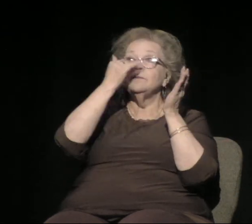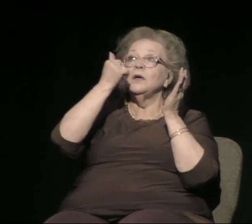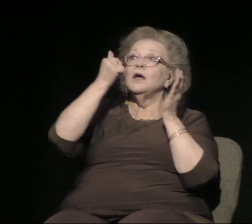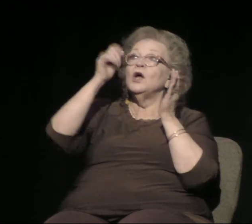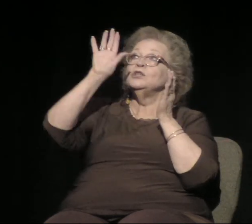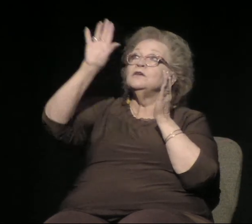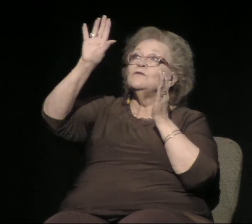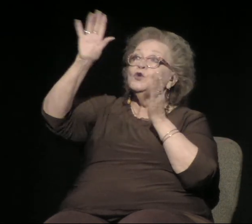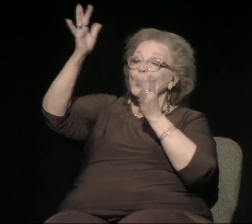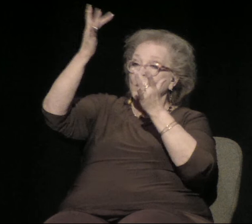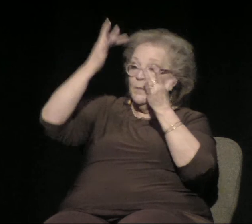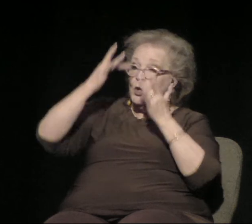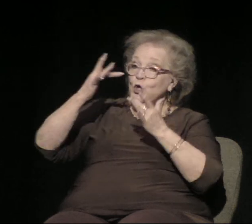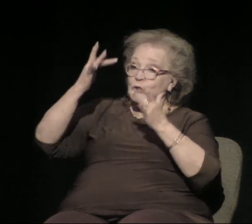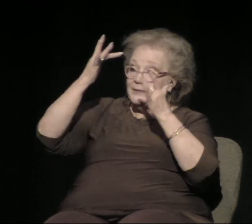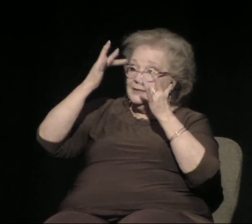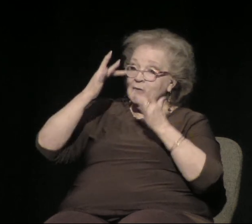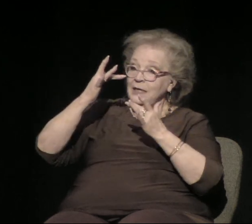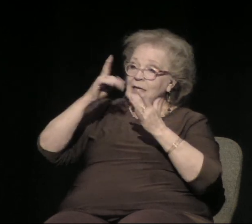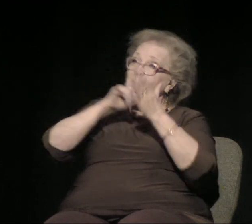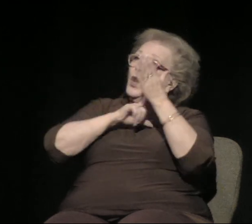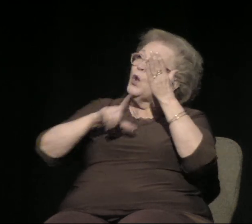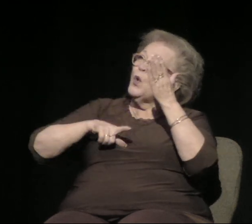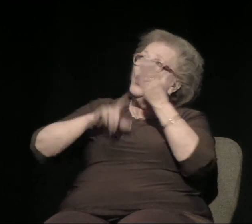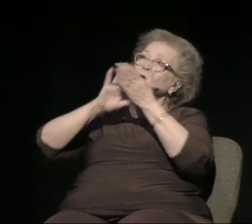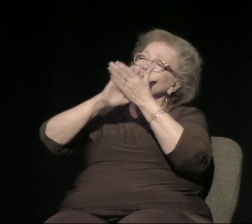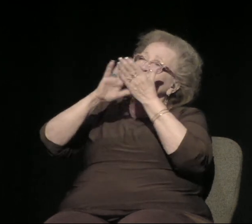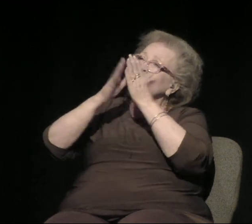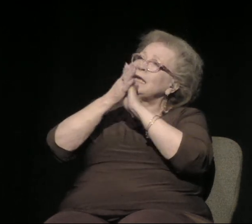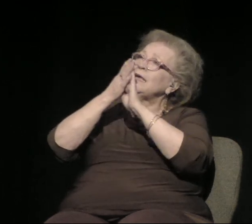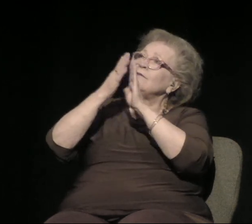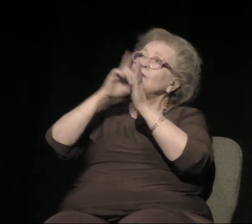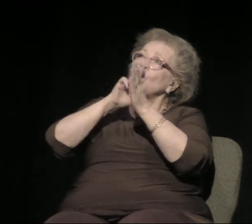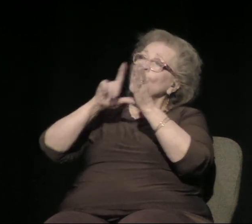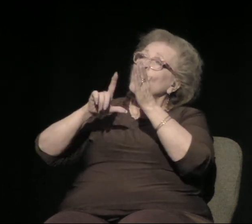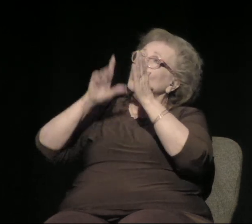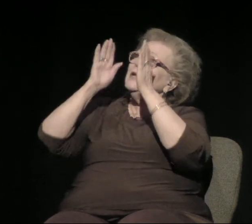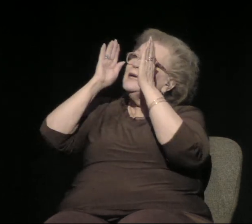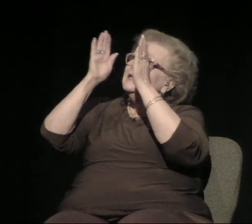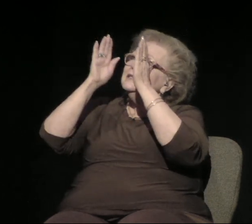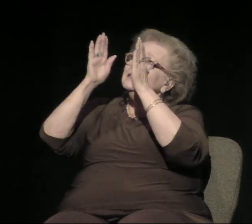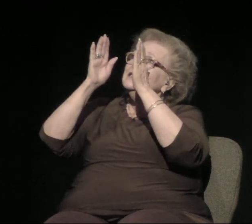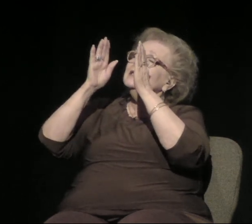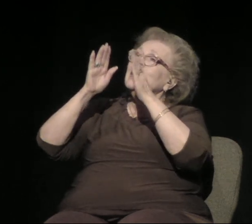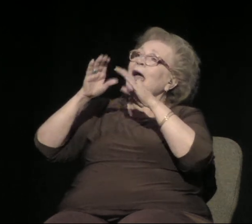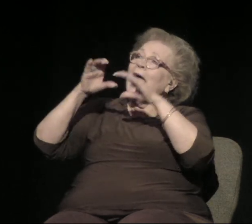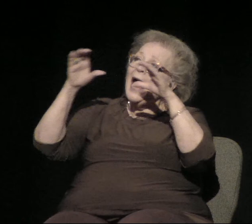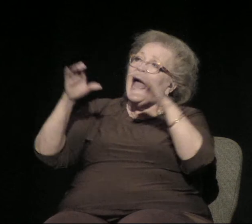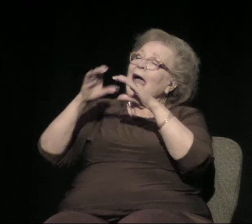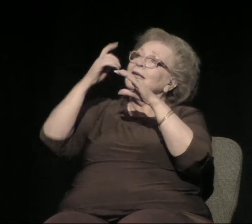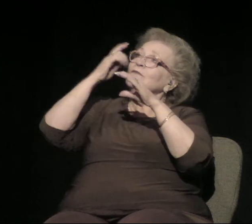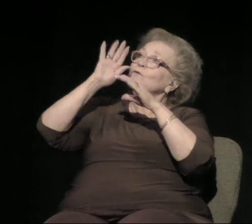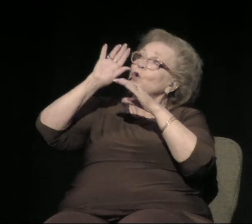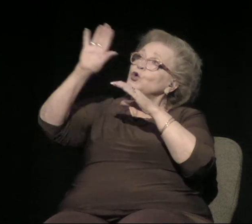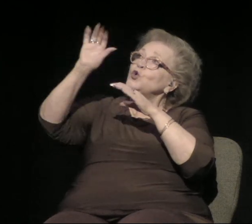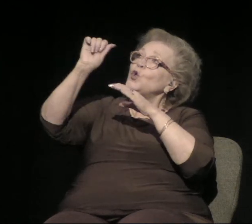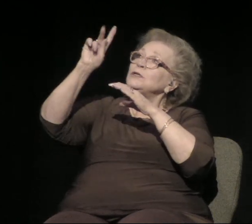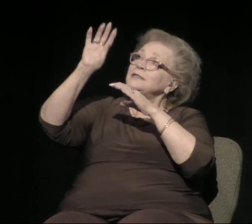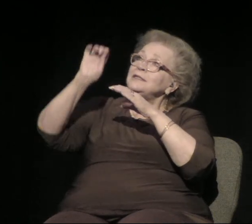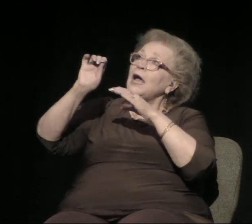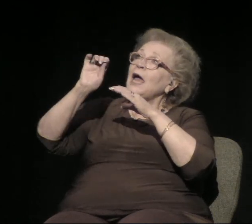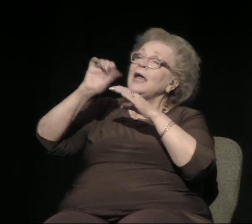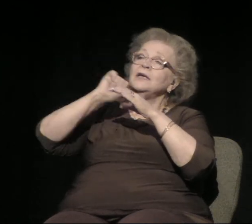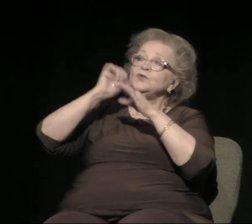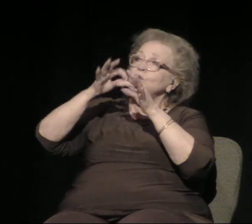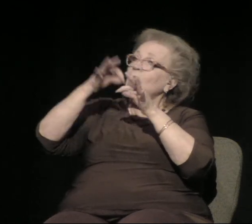mercy. Lord, listen. Lord, forgive. Lord, hear and act. For your sake, My God, do